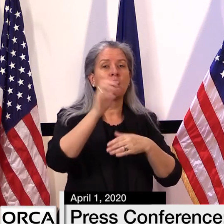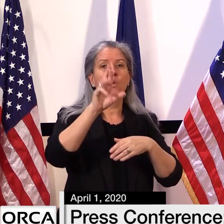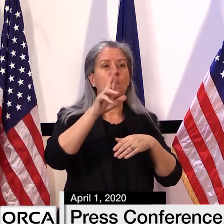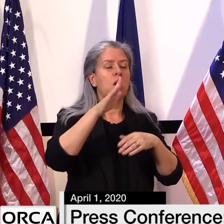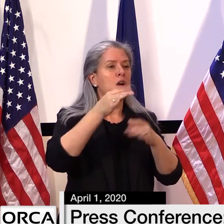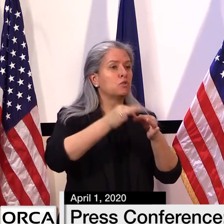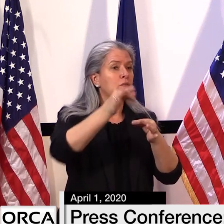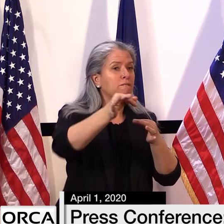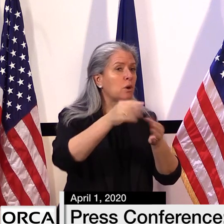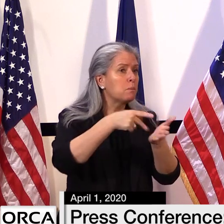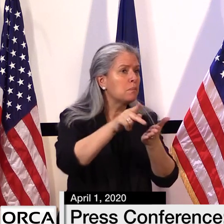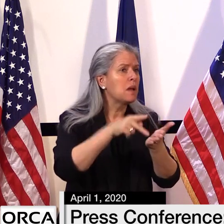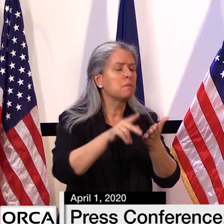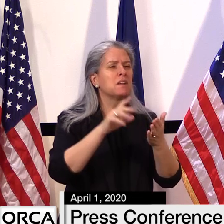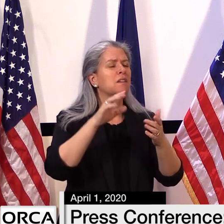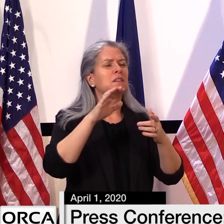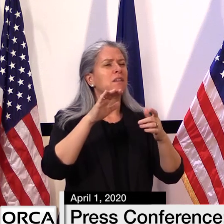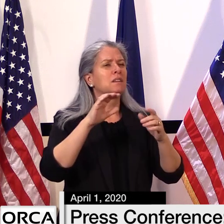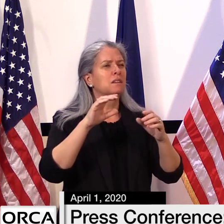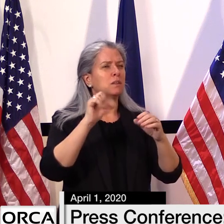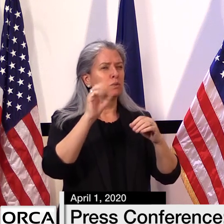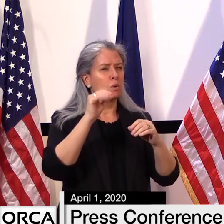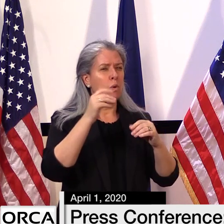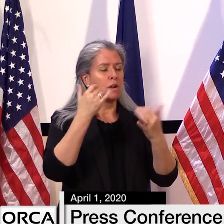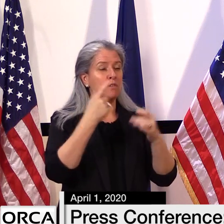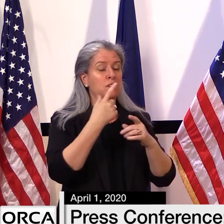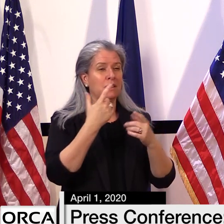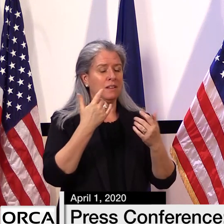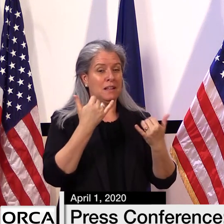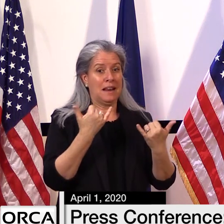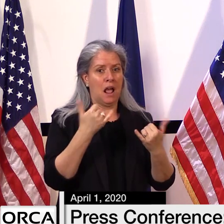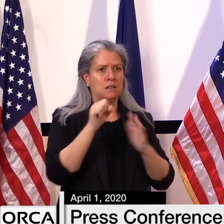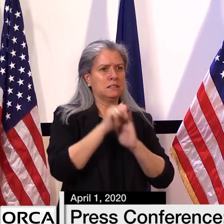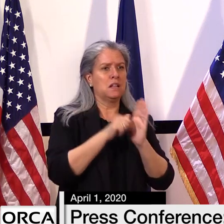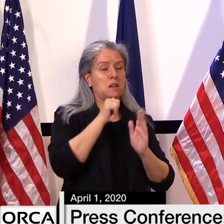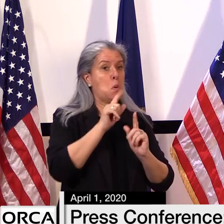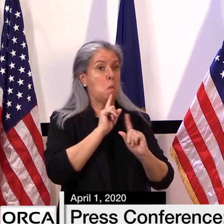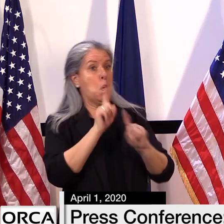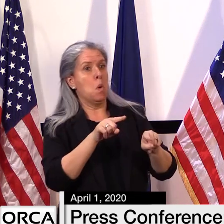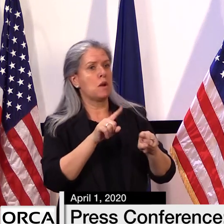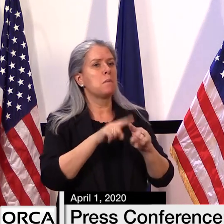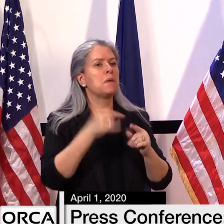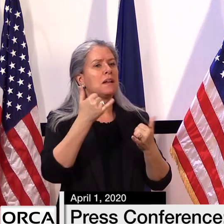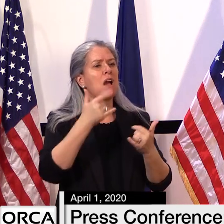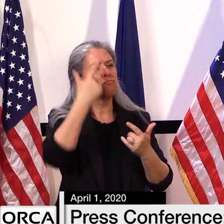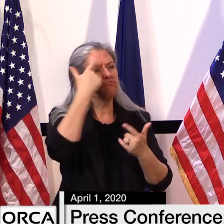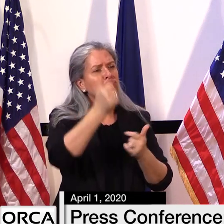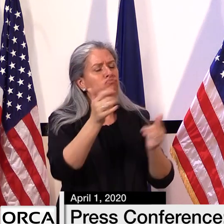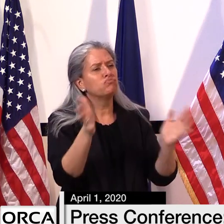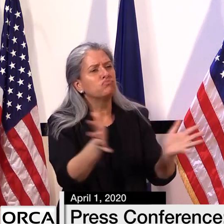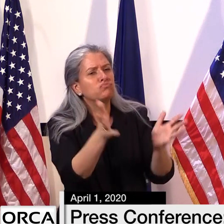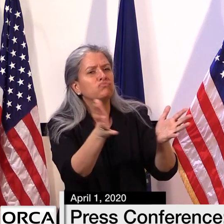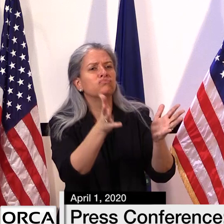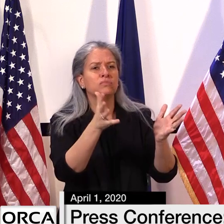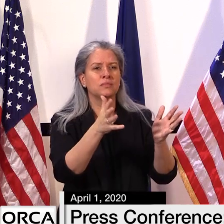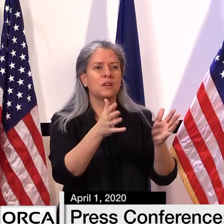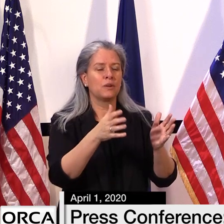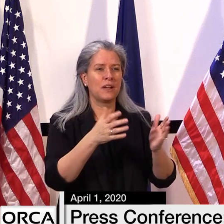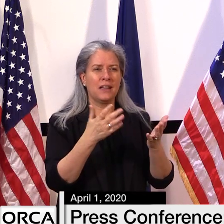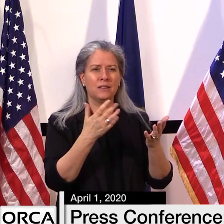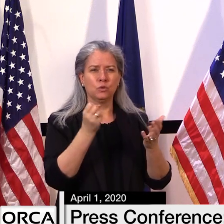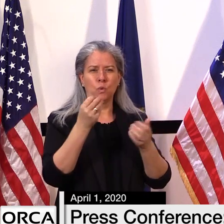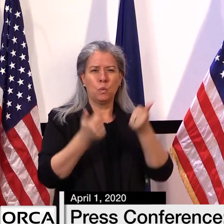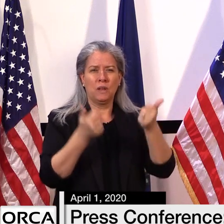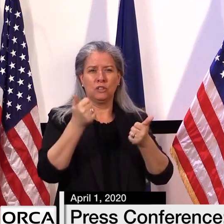deferment plans. Do you foresee the state making that an order anytime soon? Well, again, we want to make sure that